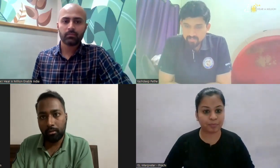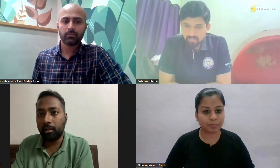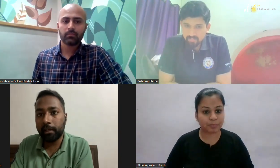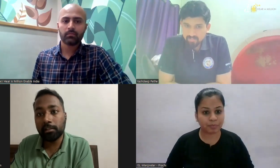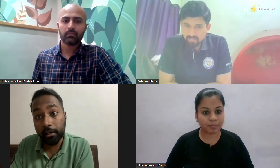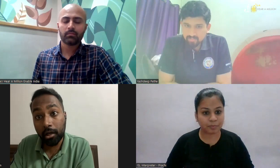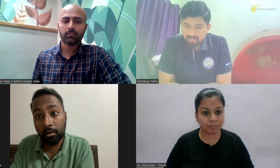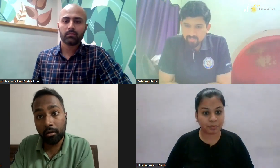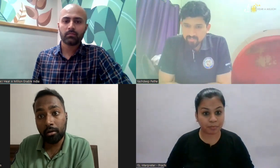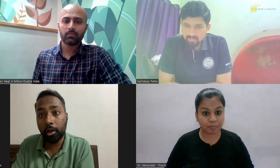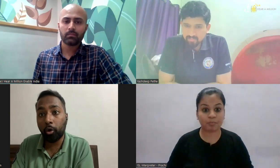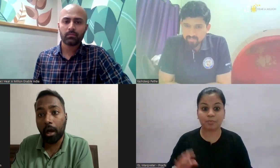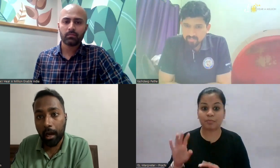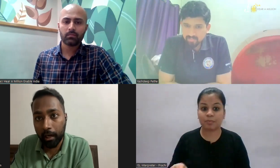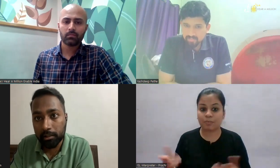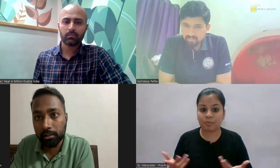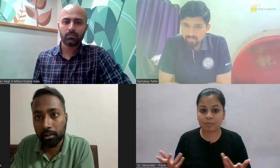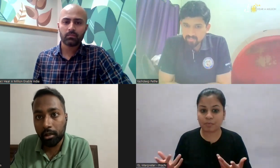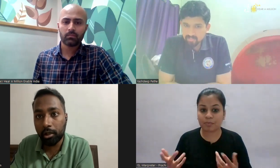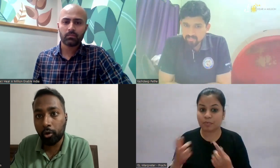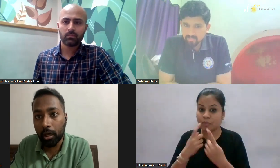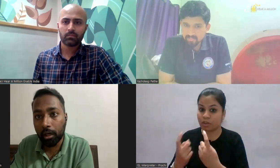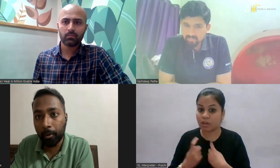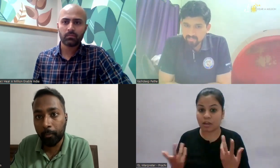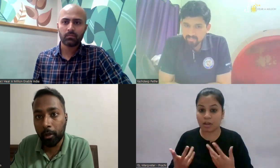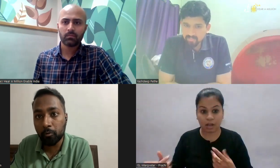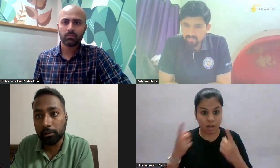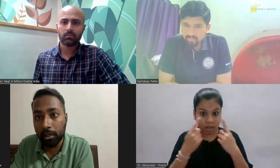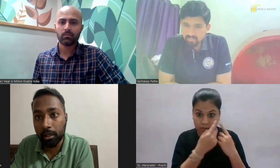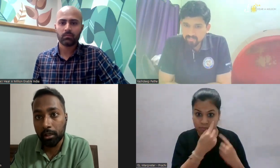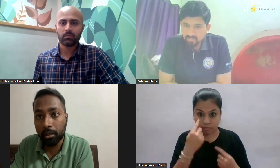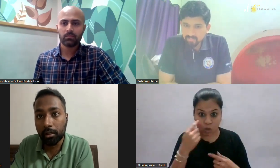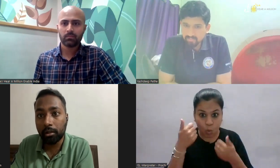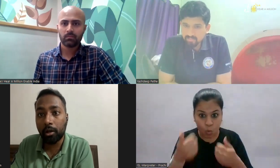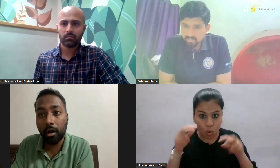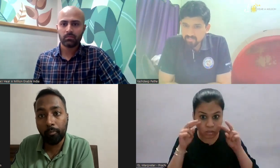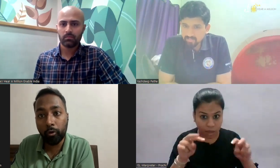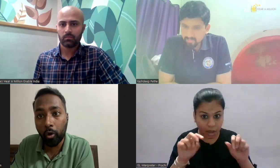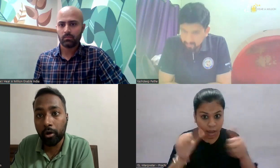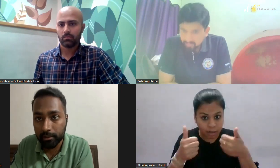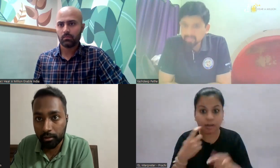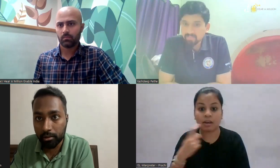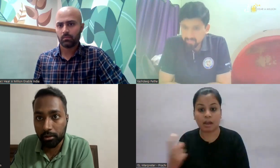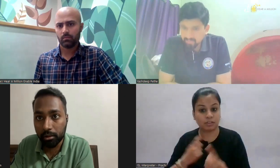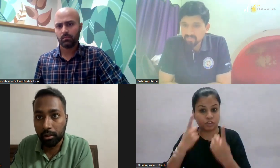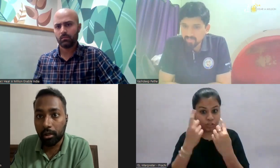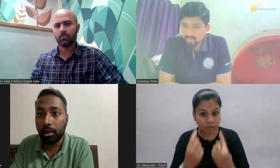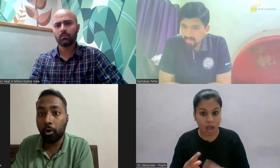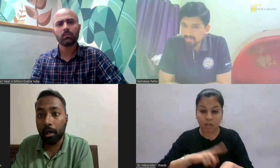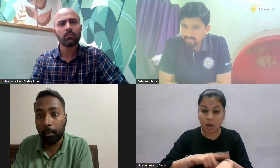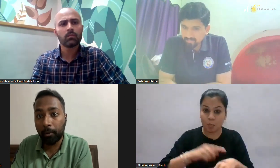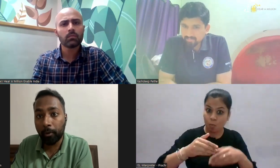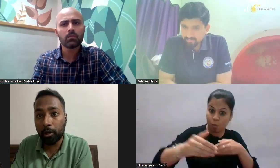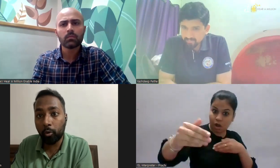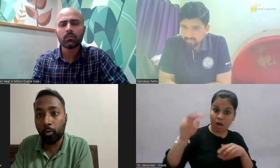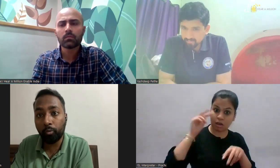Mhm. they check your eyes. You are capable to see up to long distance. You